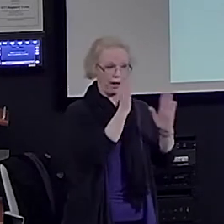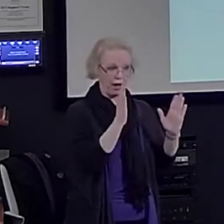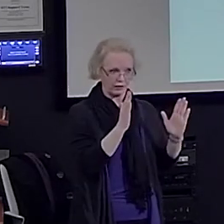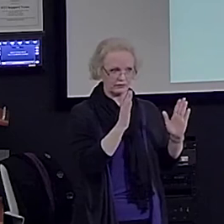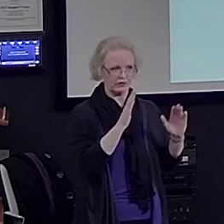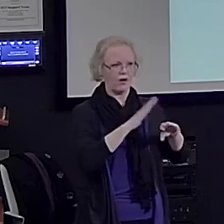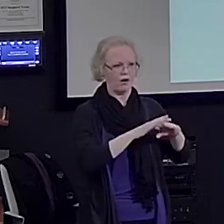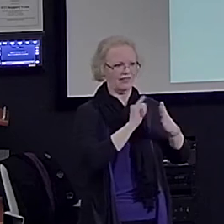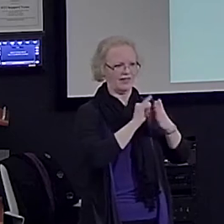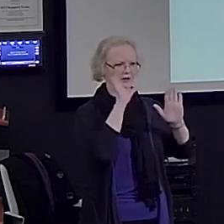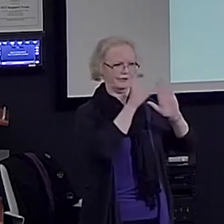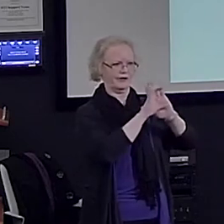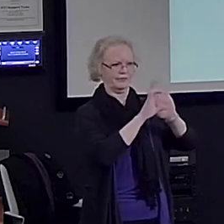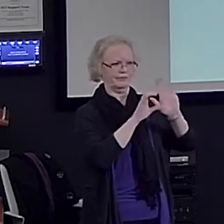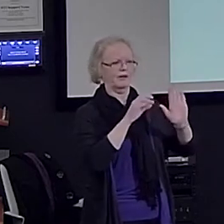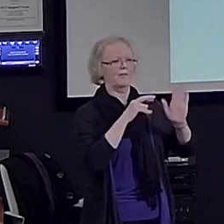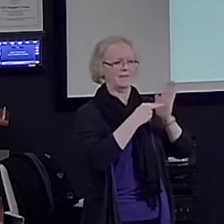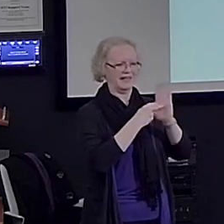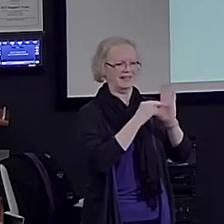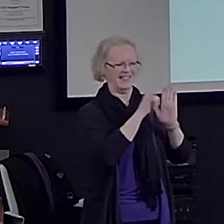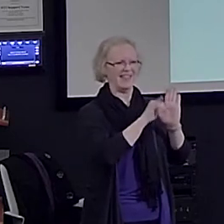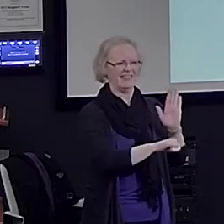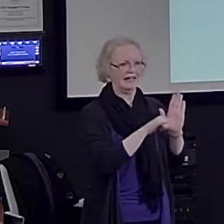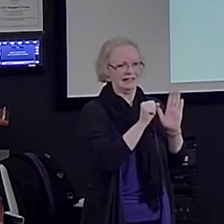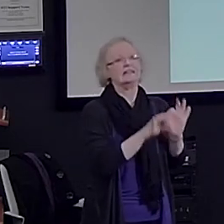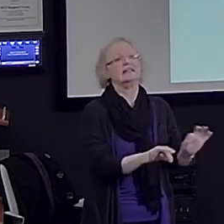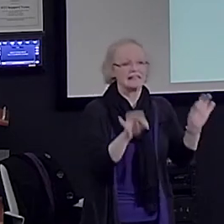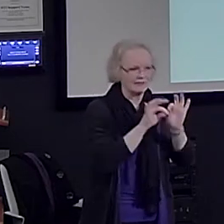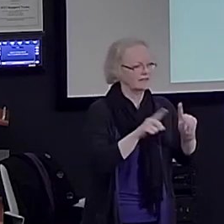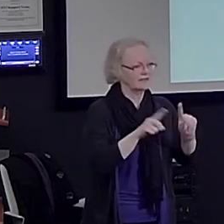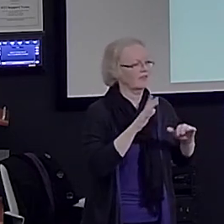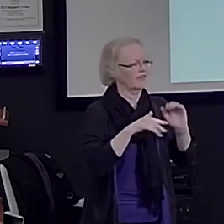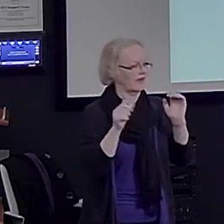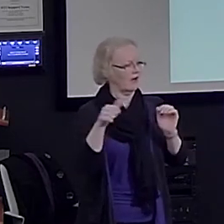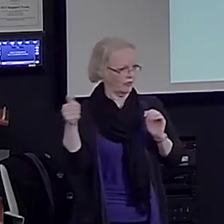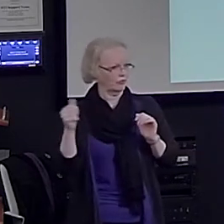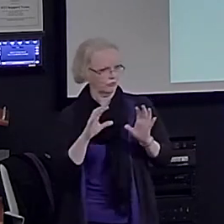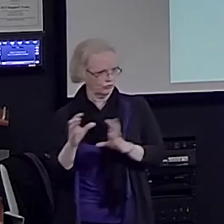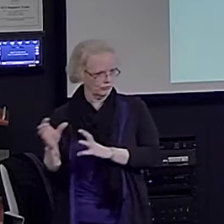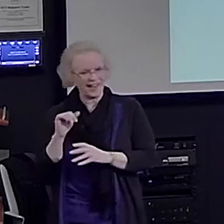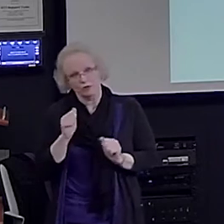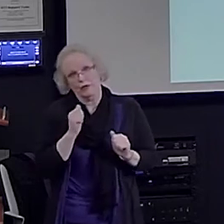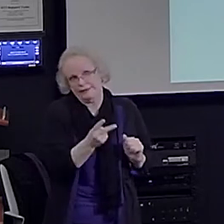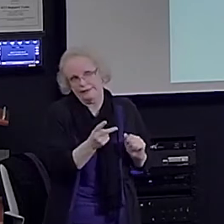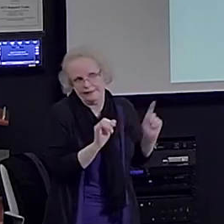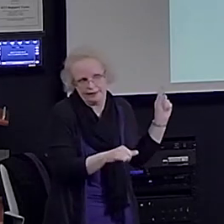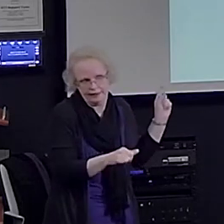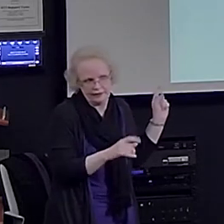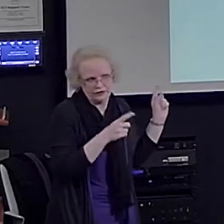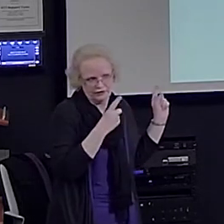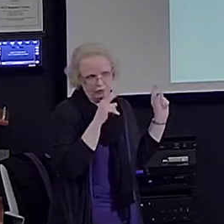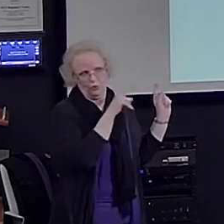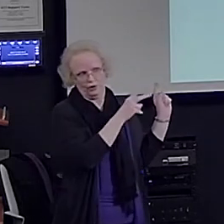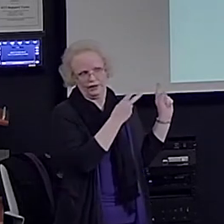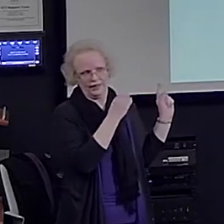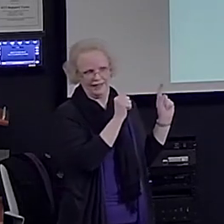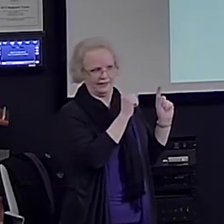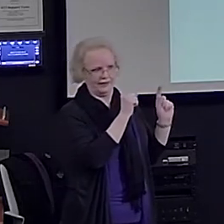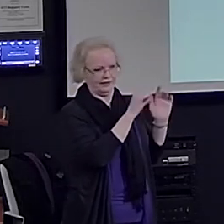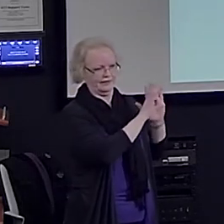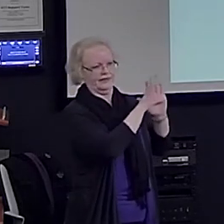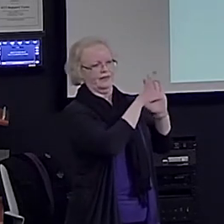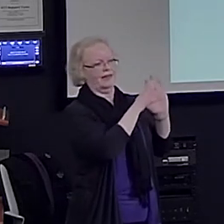a topogram that significantly different from the other groups and you can see that just by looking at the